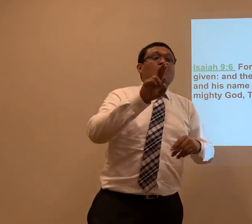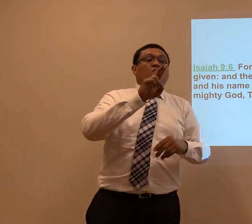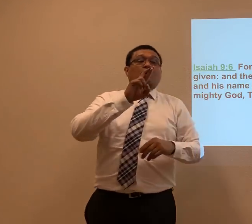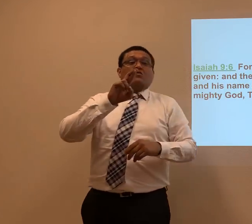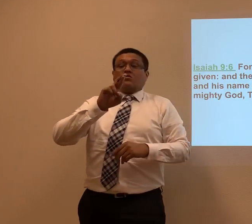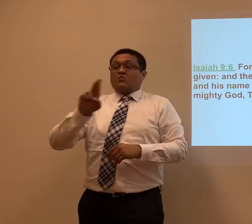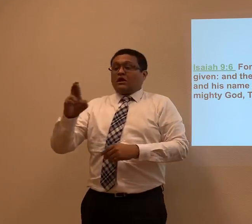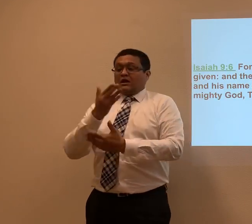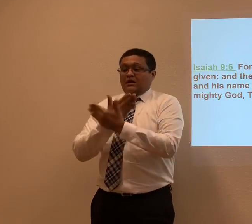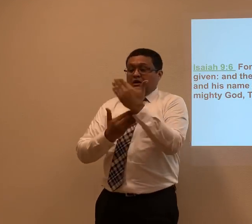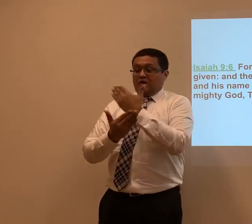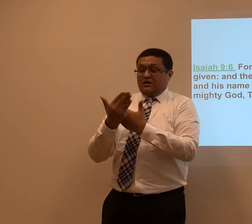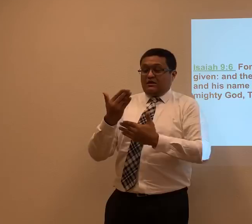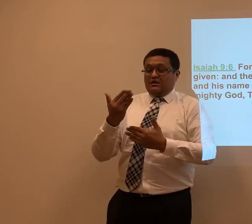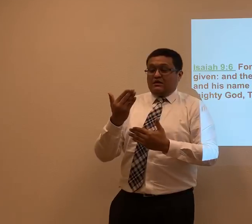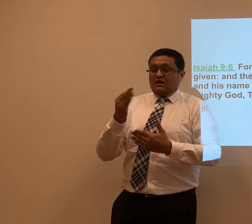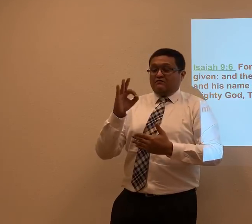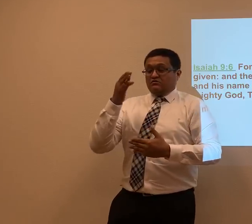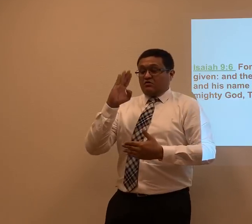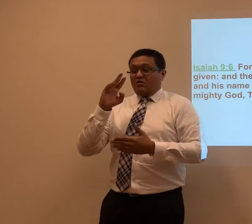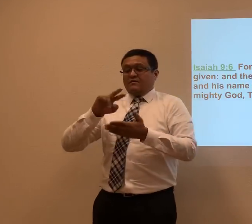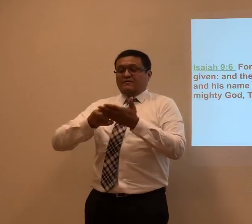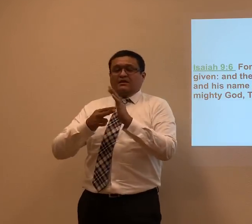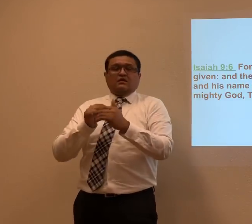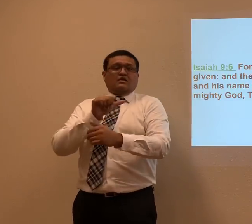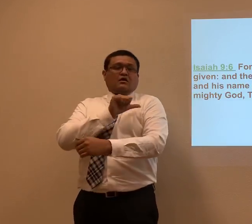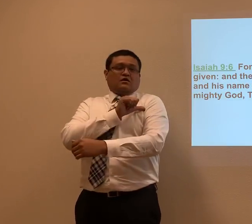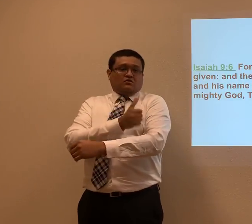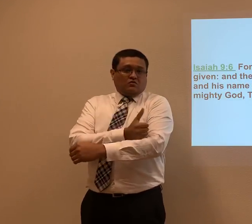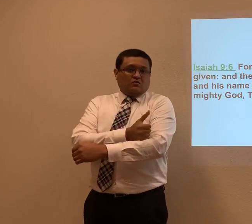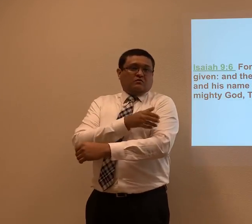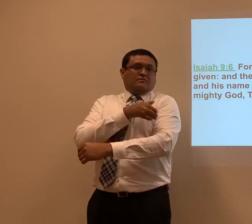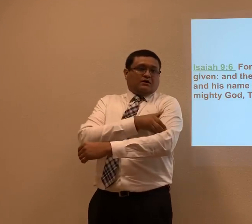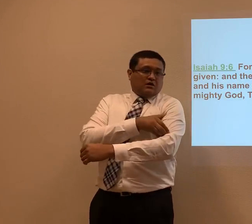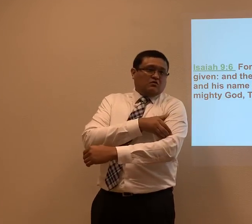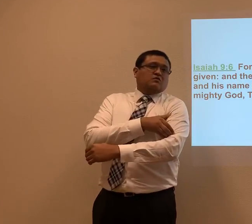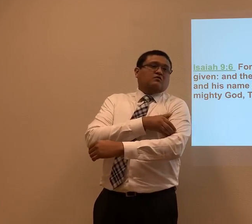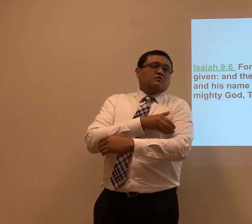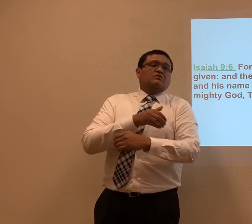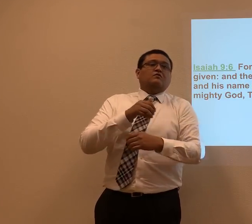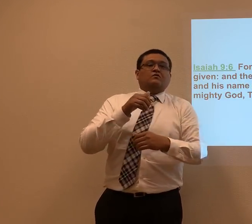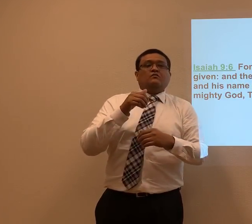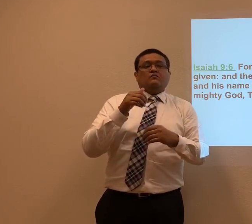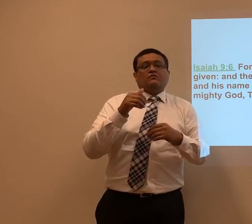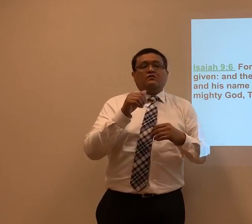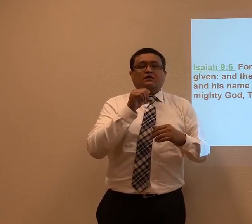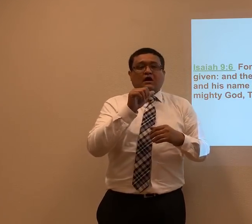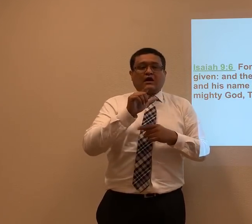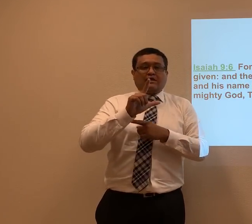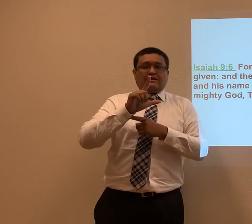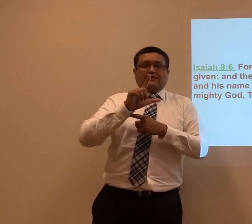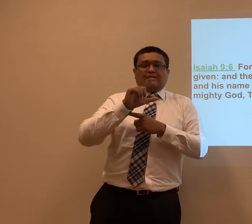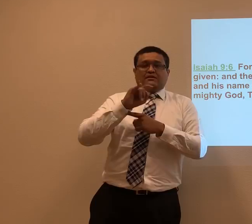He's the right hand of God also. The right hand of God simply means the authority, the power. It's